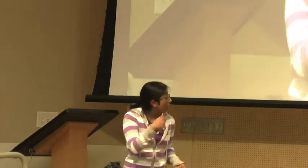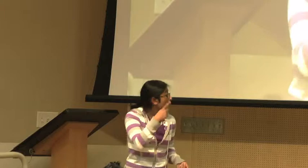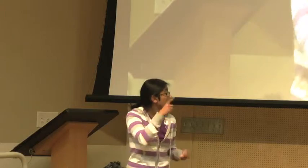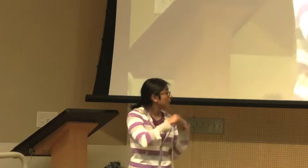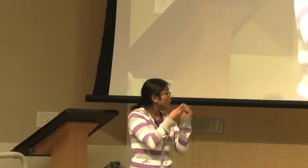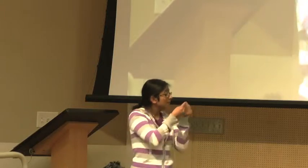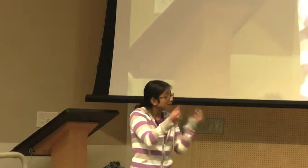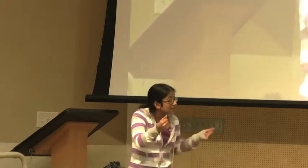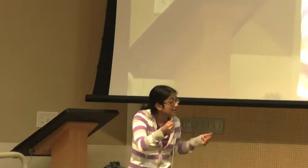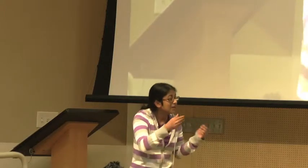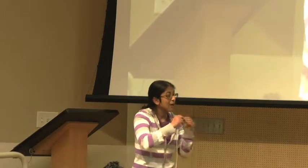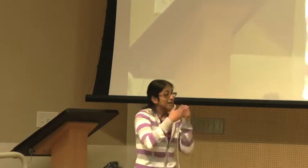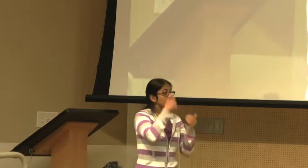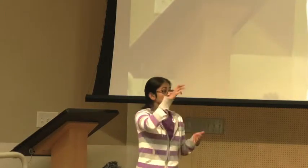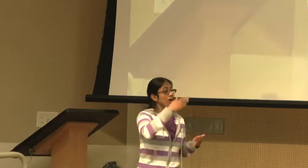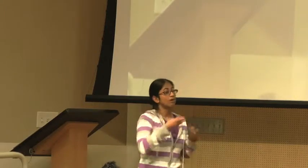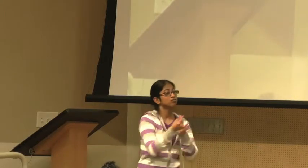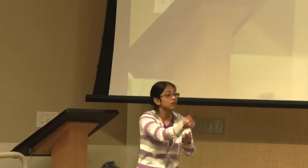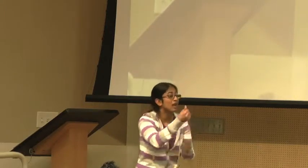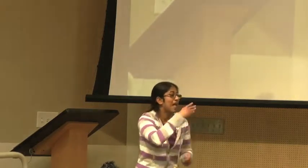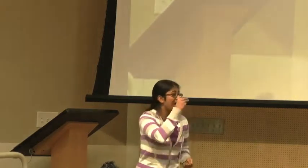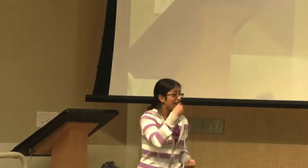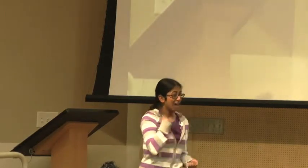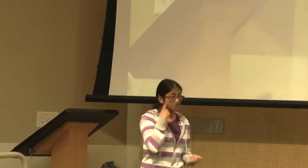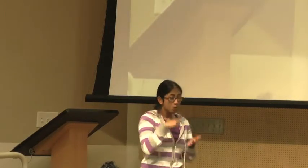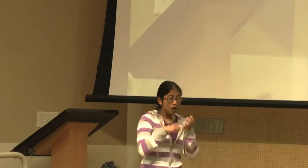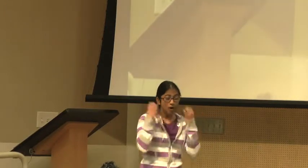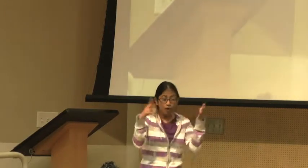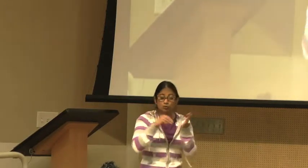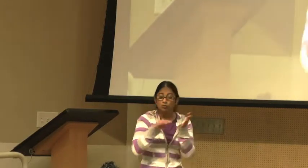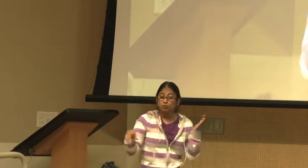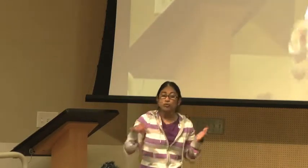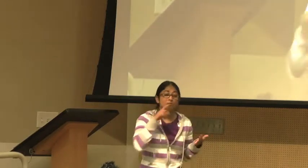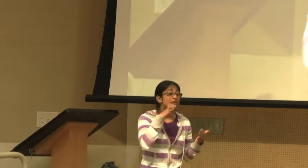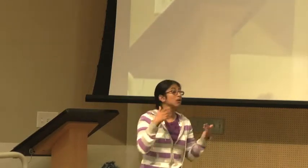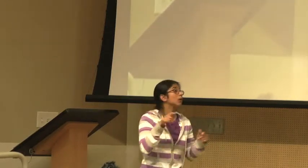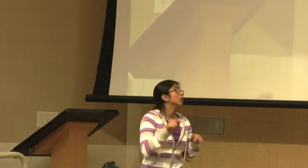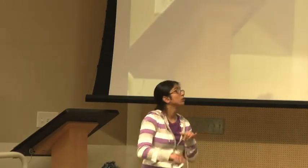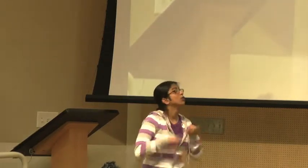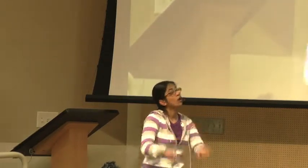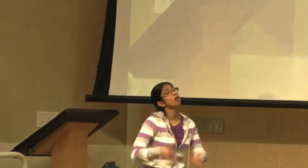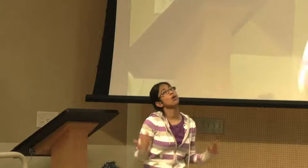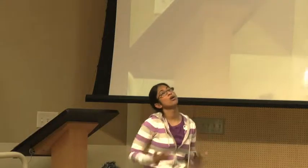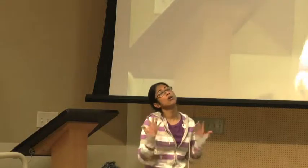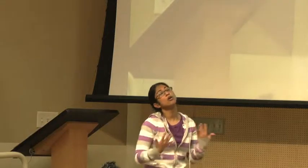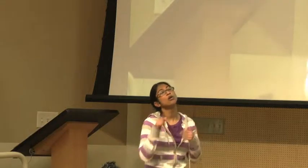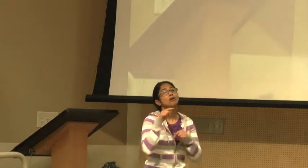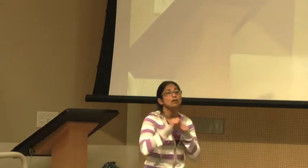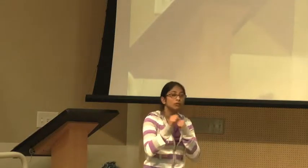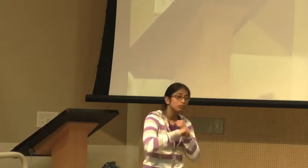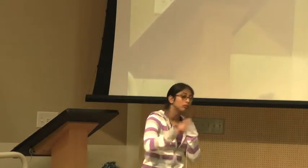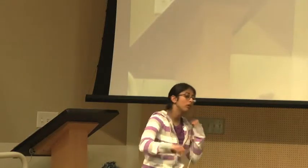So there should like be one course to resolve that to make sure that they progress and go through one course.